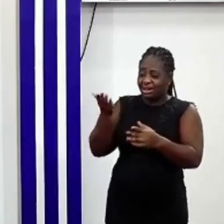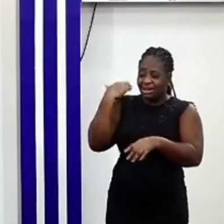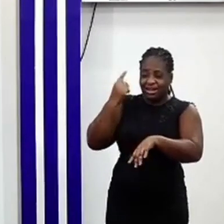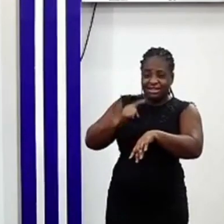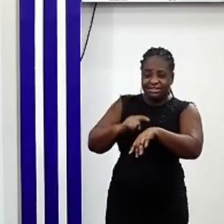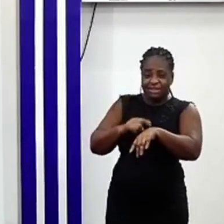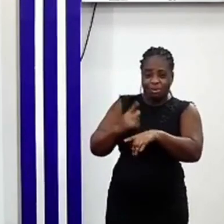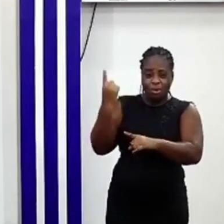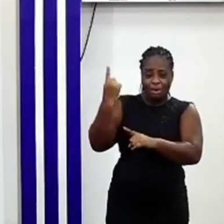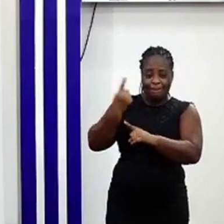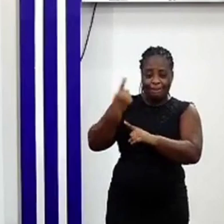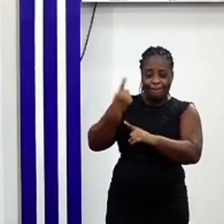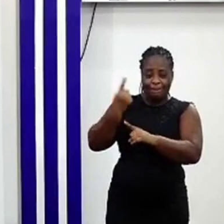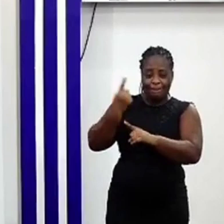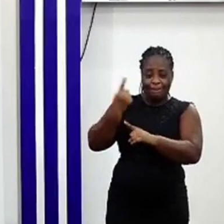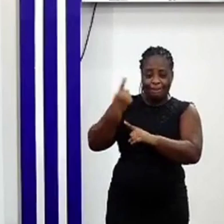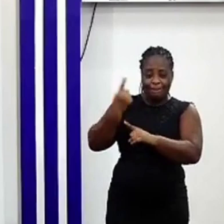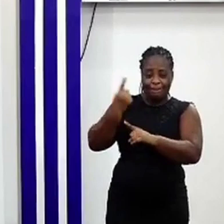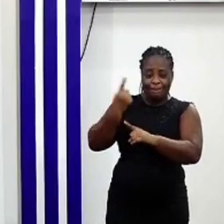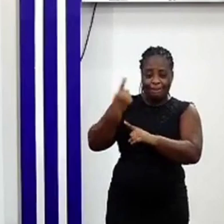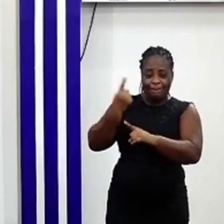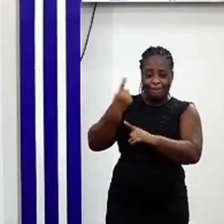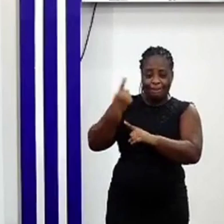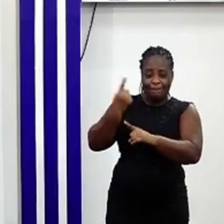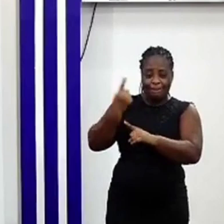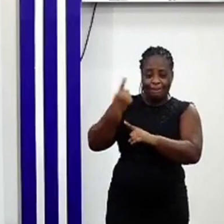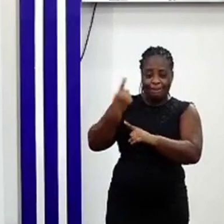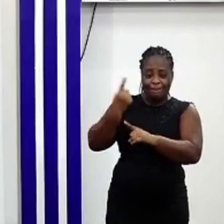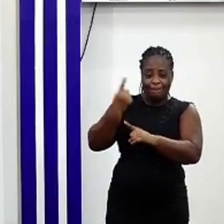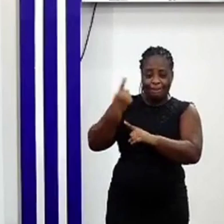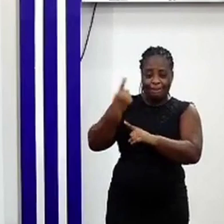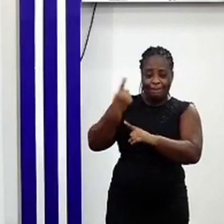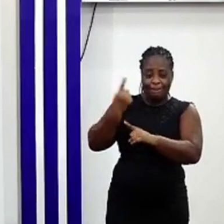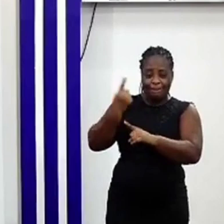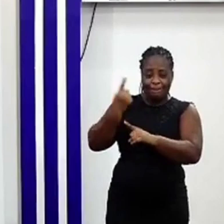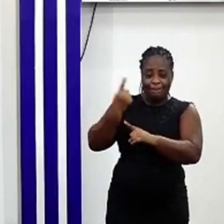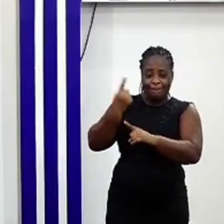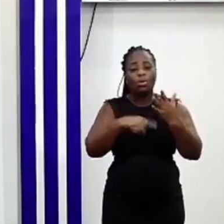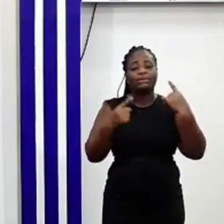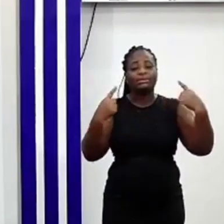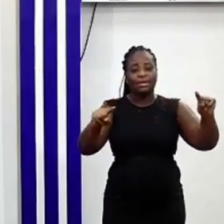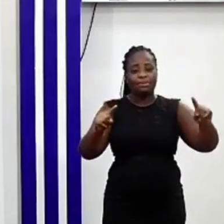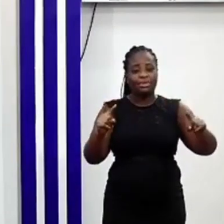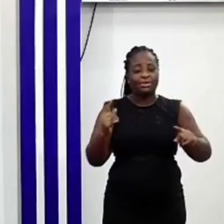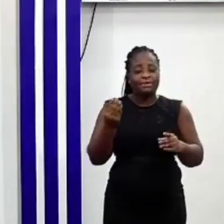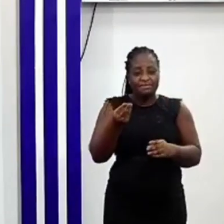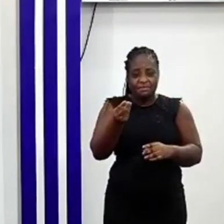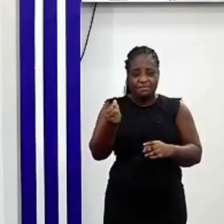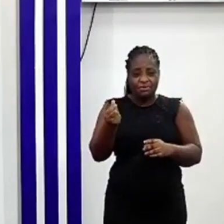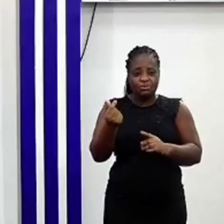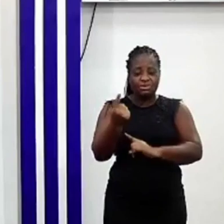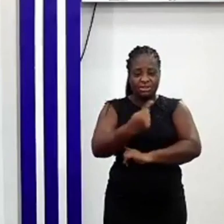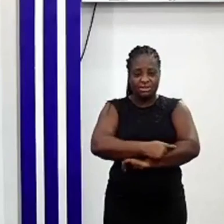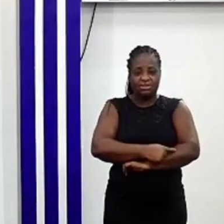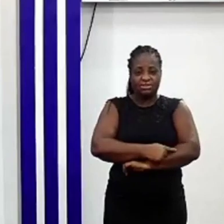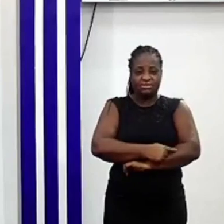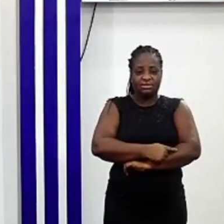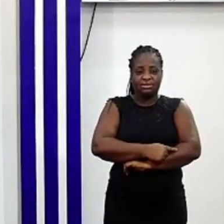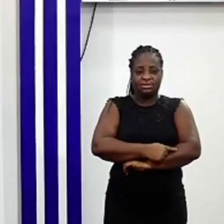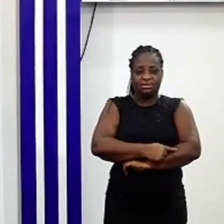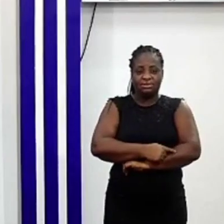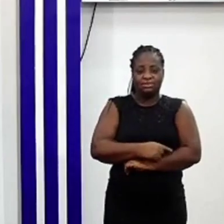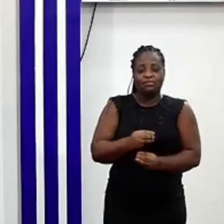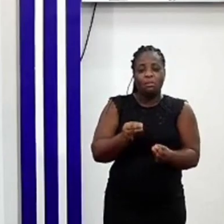month ago, I demonstrated very clearly to you what is happening in the last 3 years to exports of 90